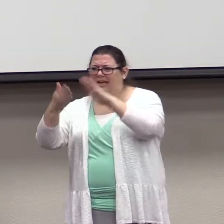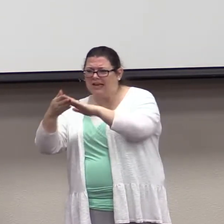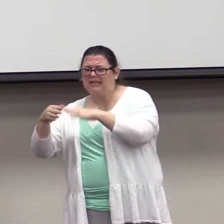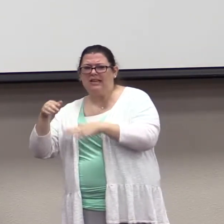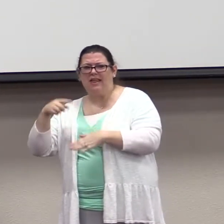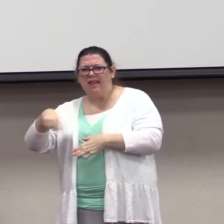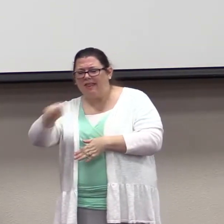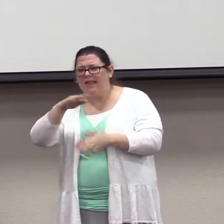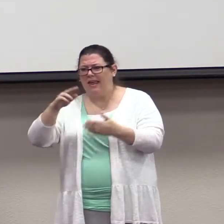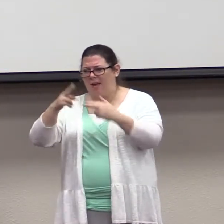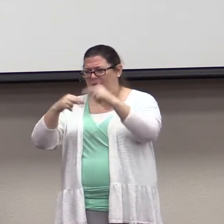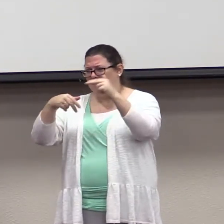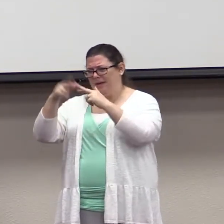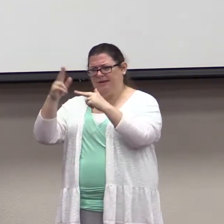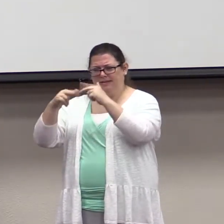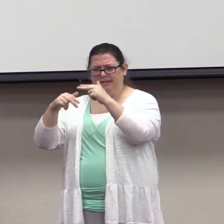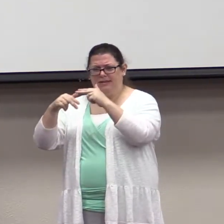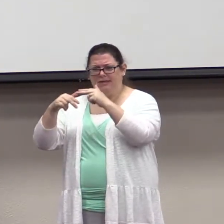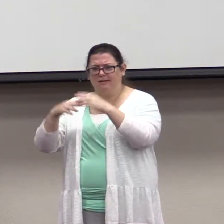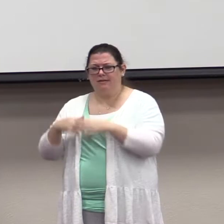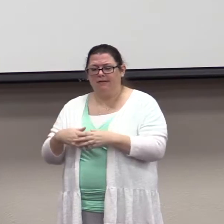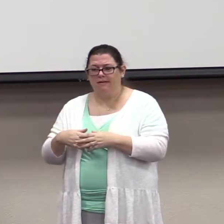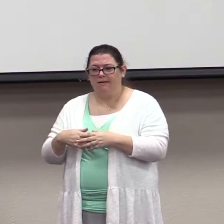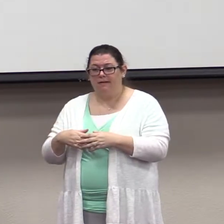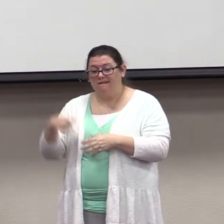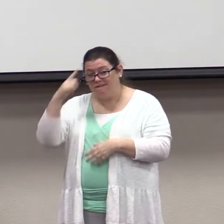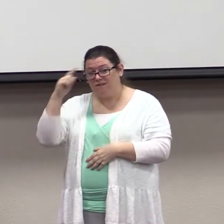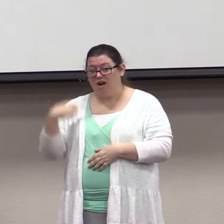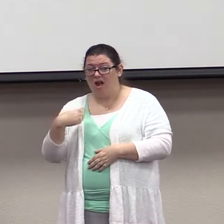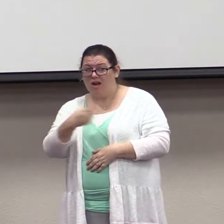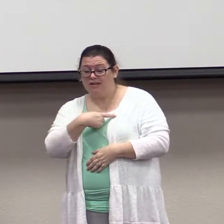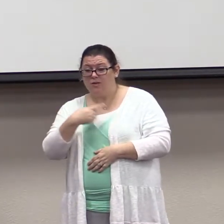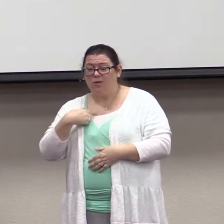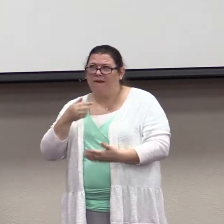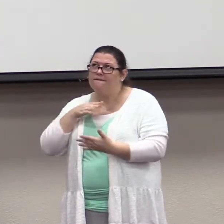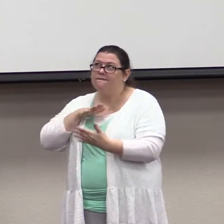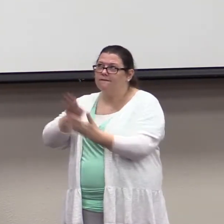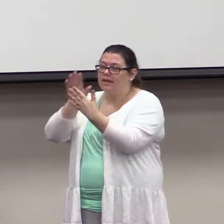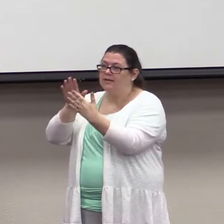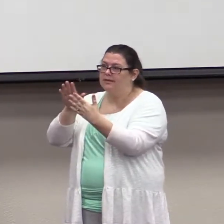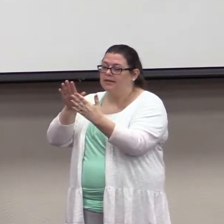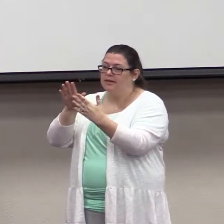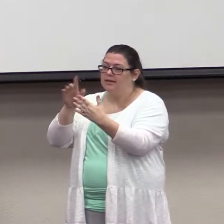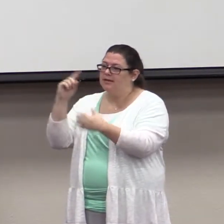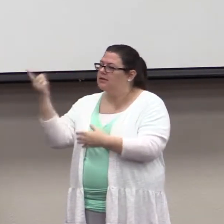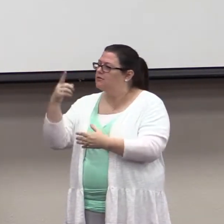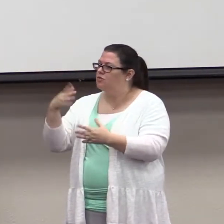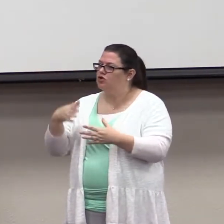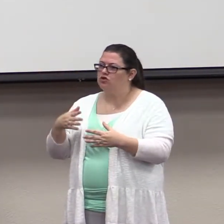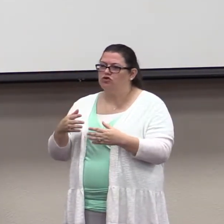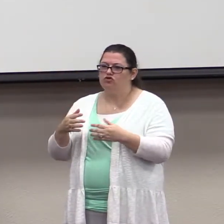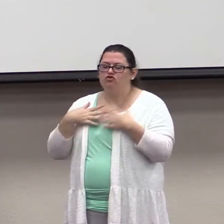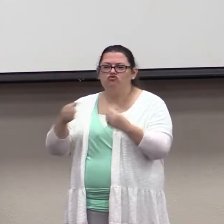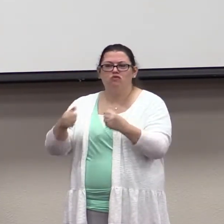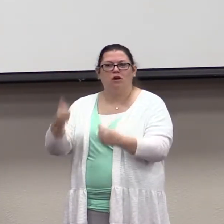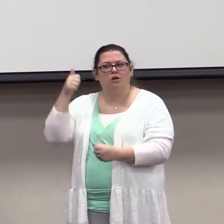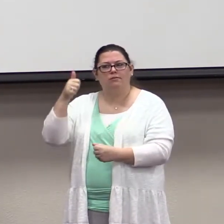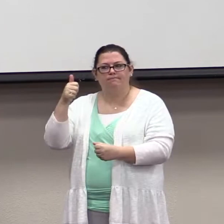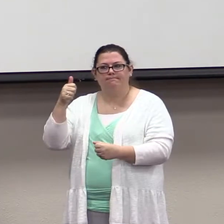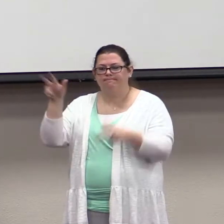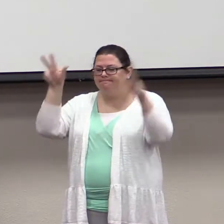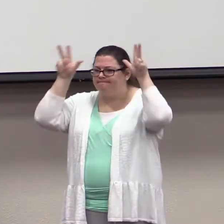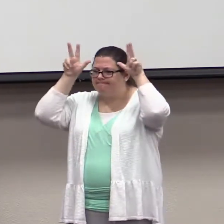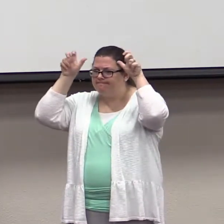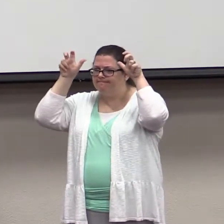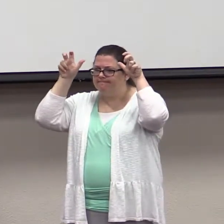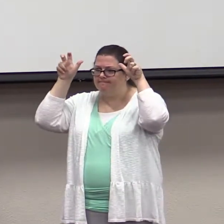For us today, we face something even stronger. Satan, a powerful being who stalks the land